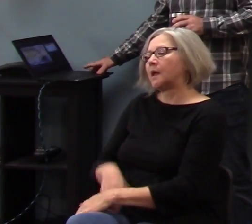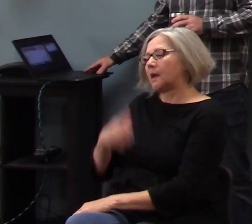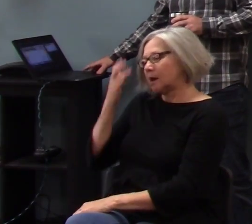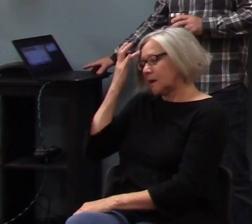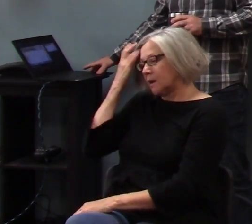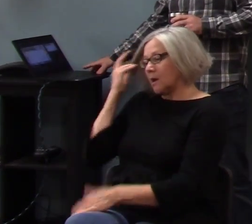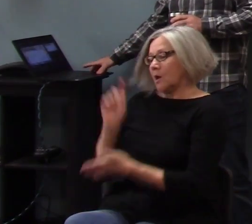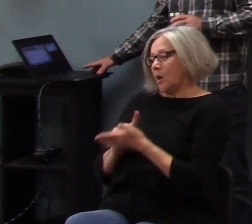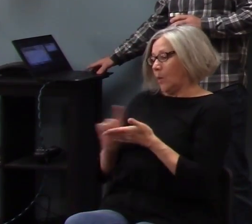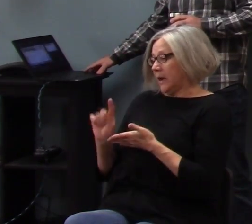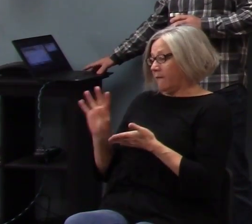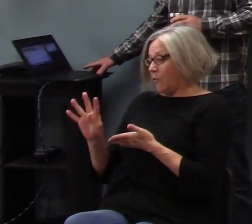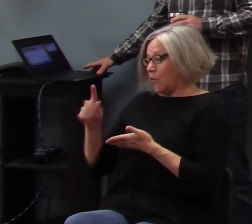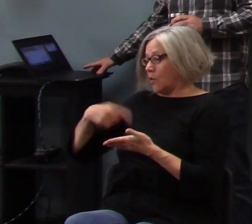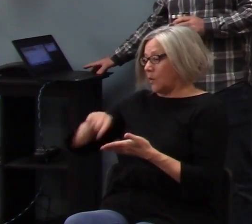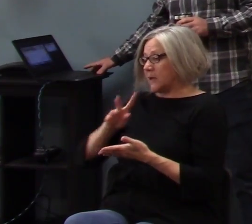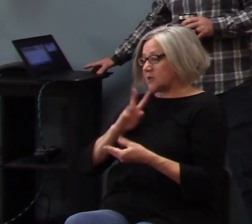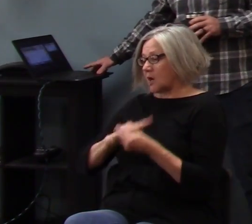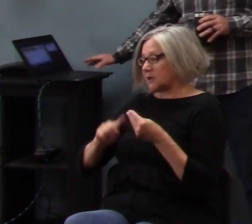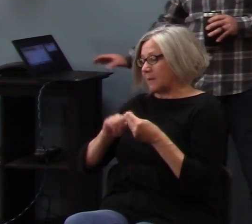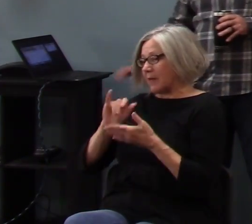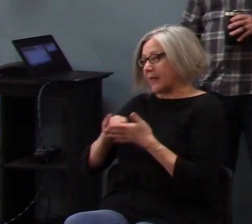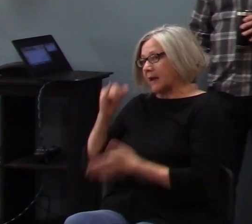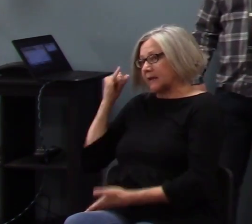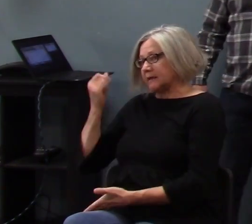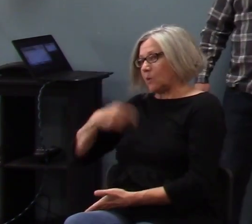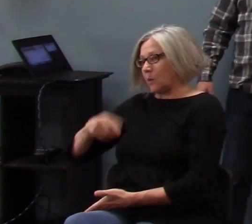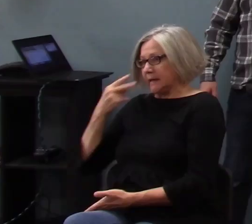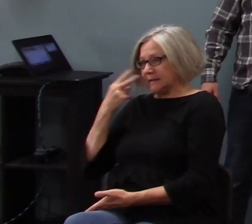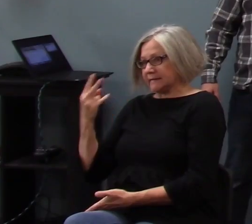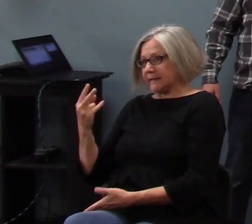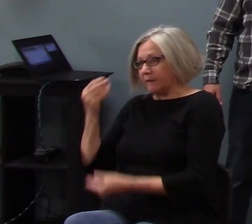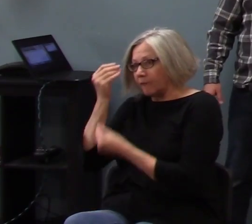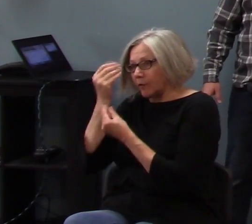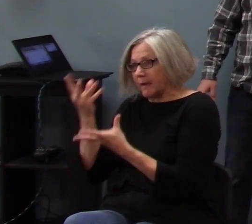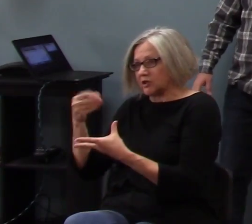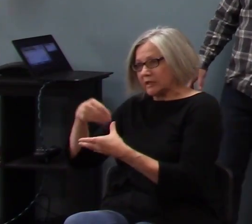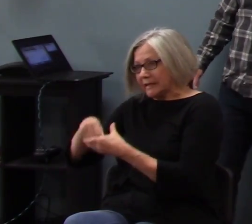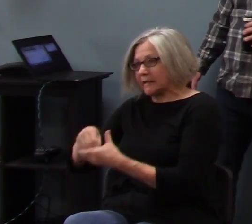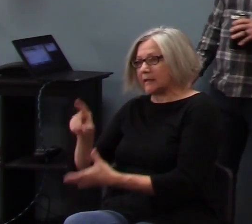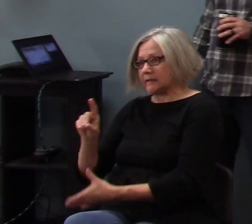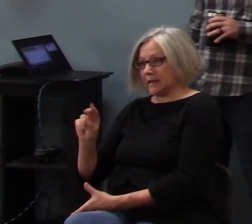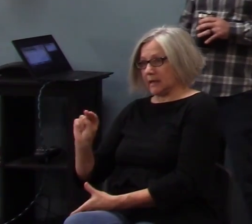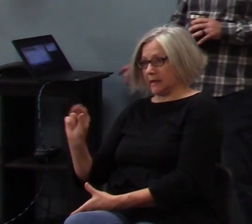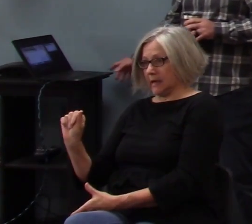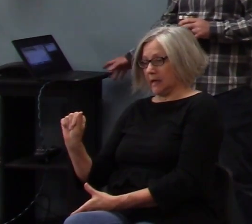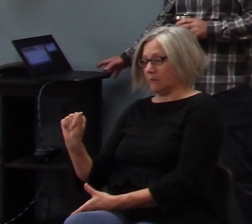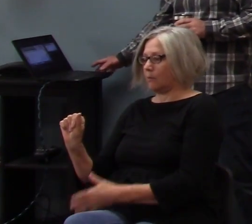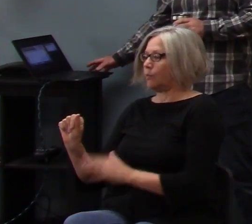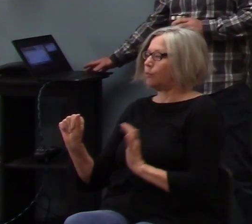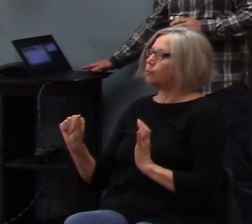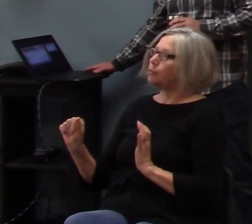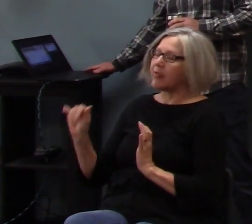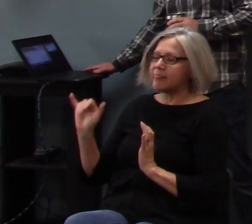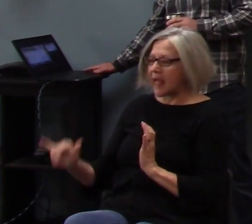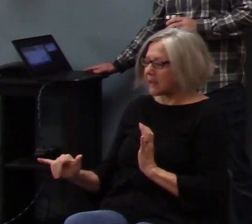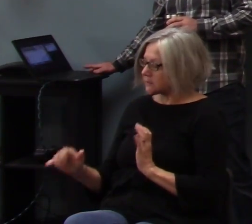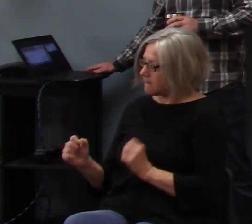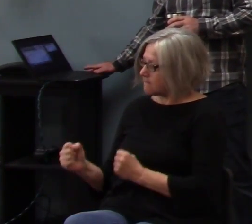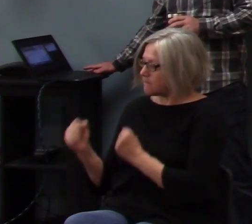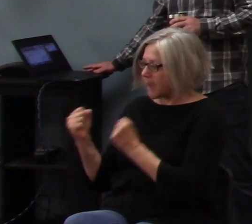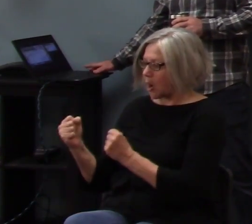In week 4, we talked about the idea that we see information in DNA, which I find to be an incredibly powerful